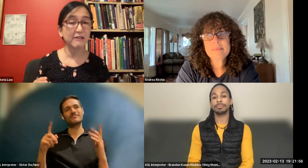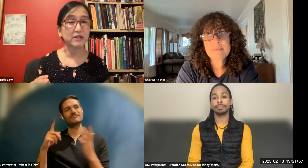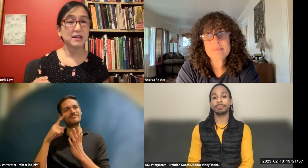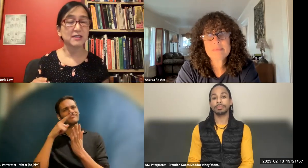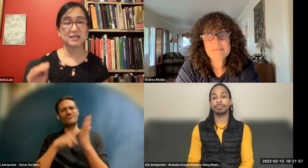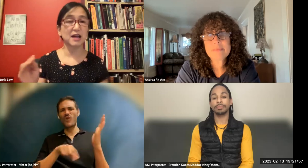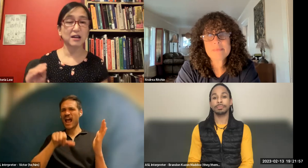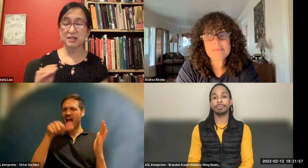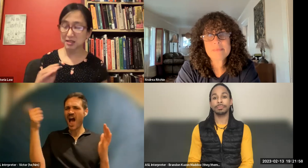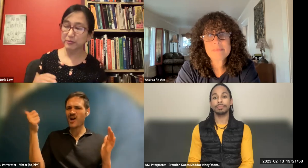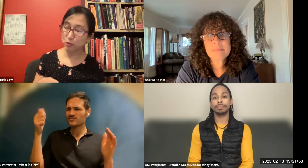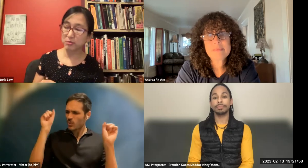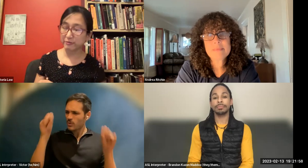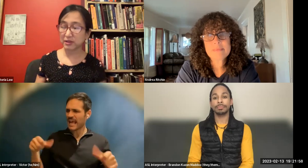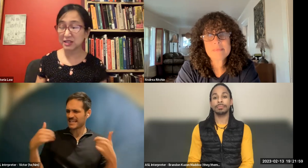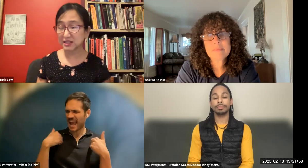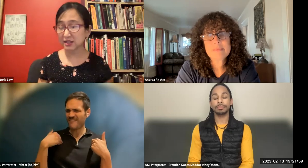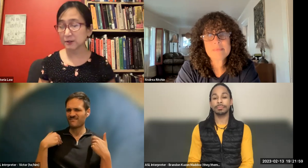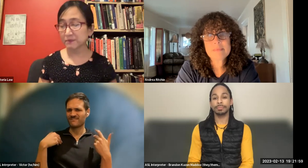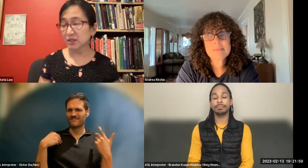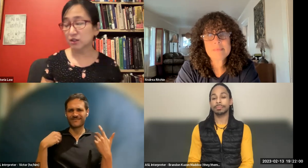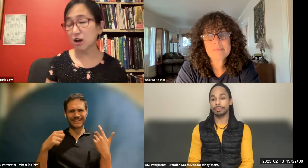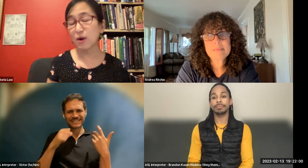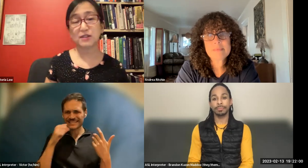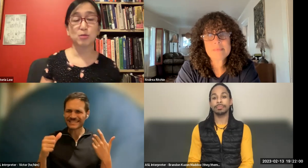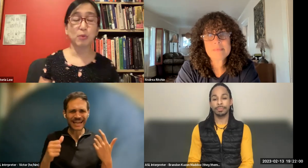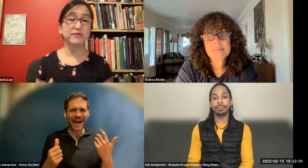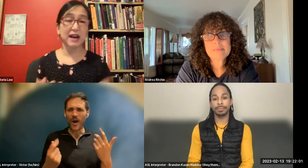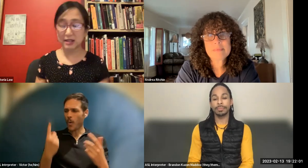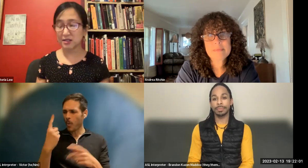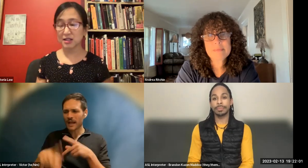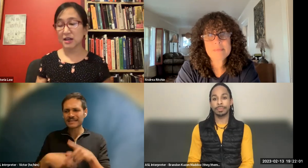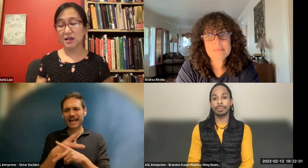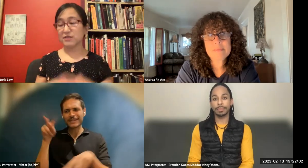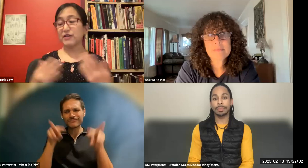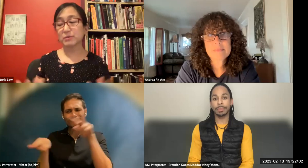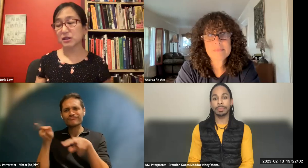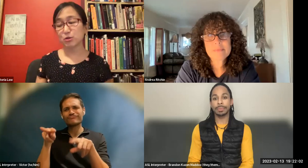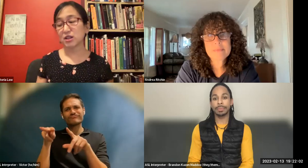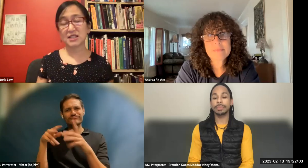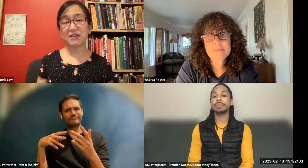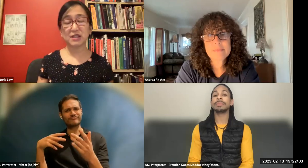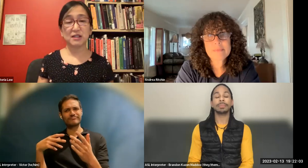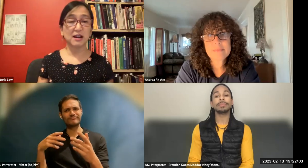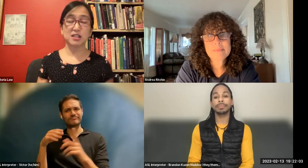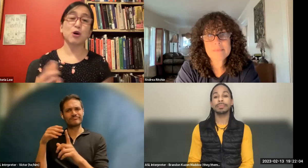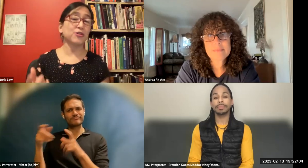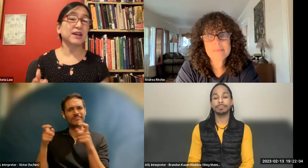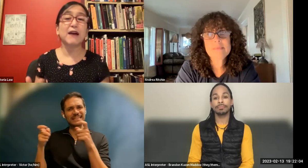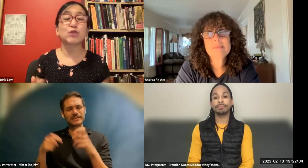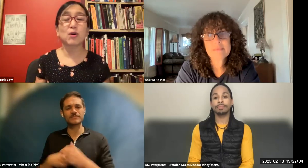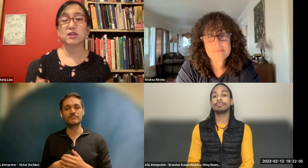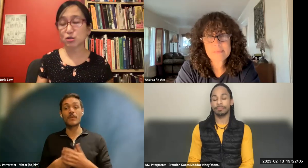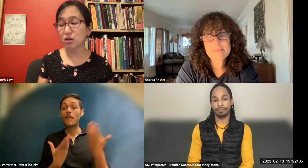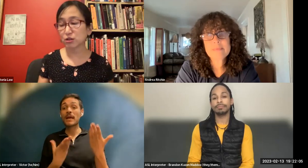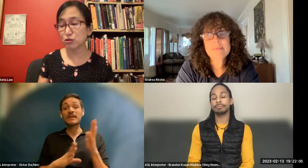we have that is not some form of policing, and so part of that is developing community safety. A small